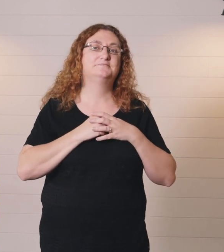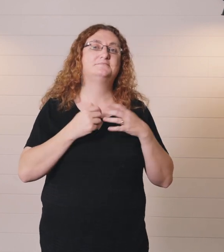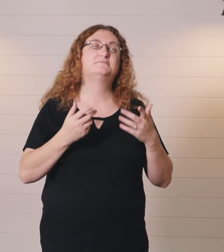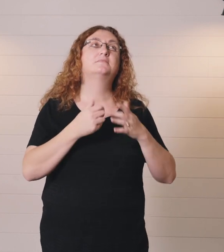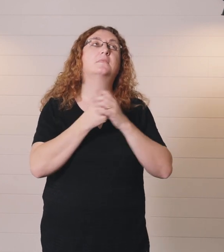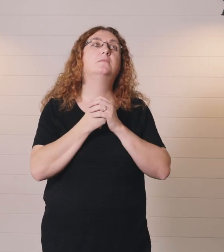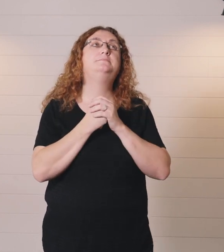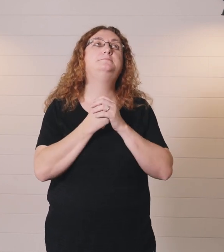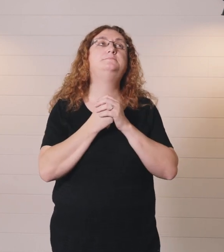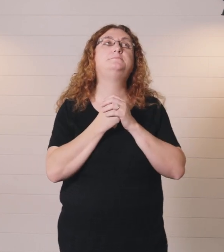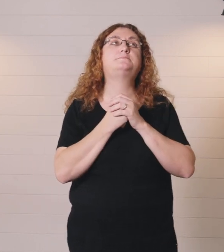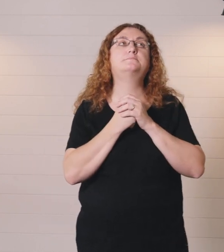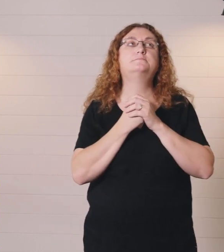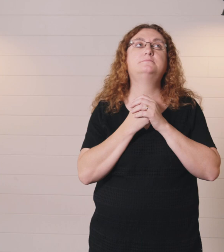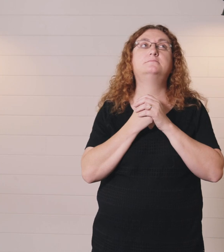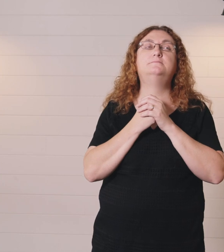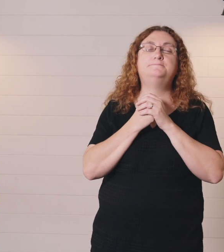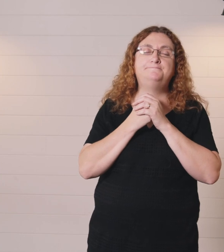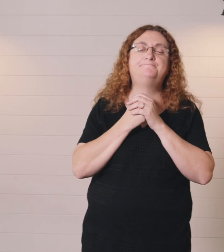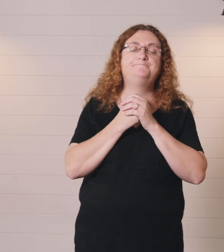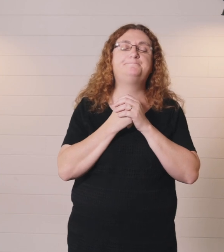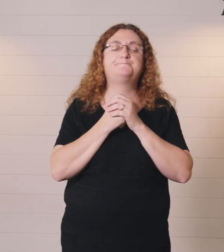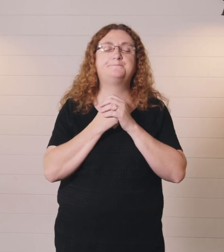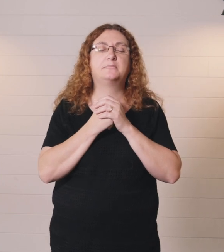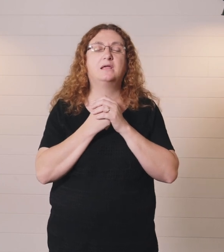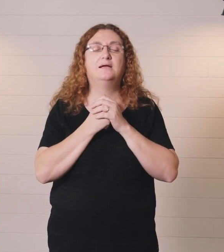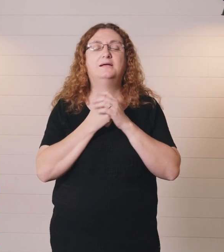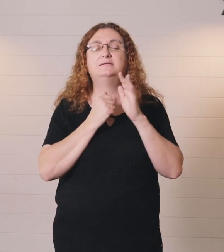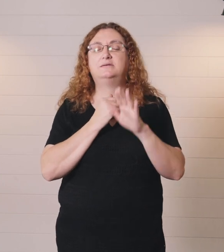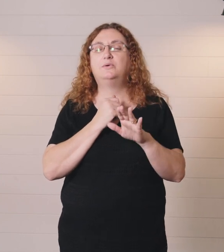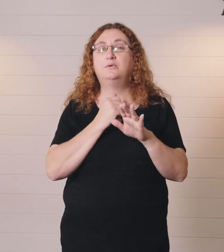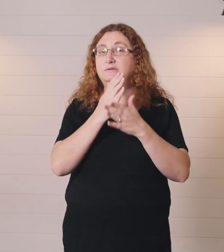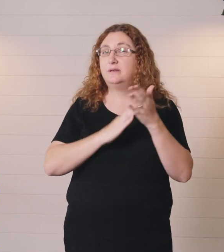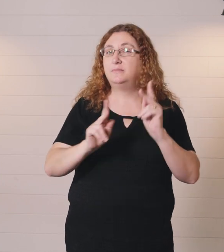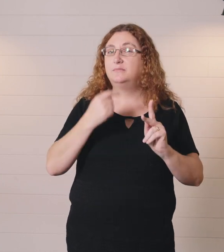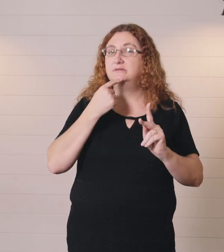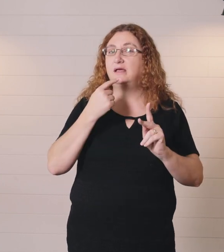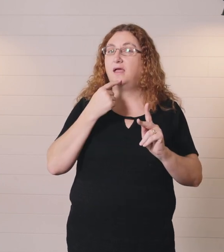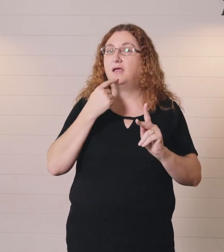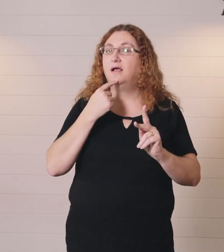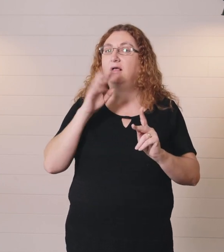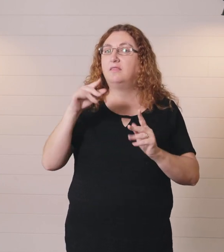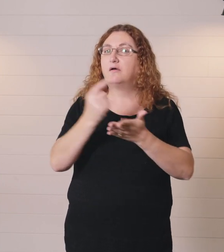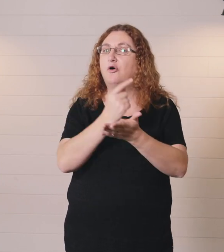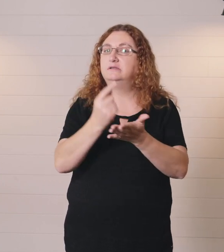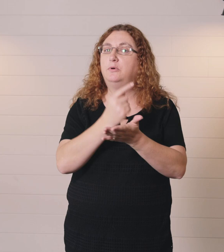You see, I think that part of the offense of the gospel, you may have heard that phrase, that the gospel is